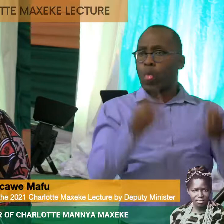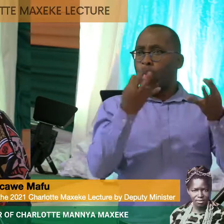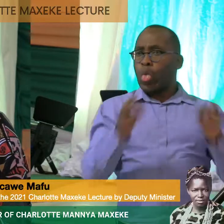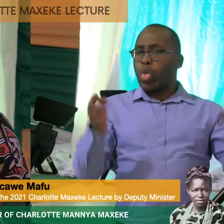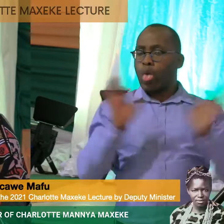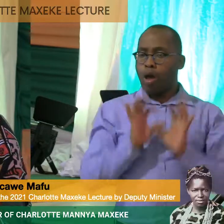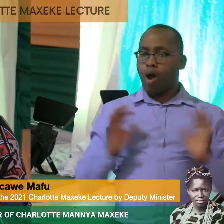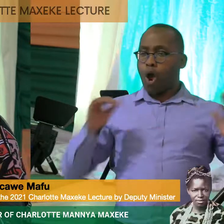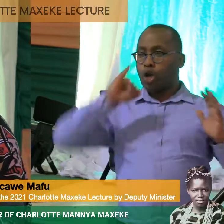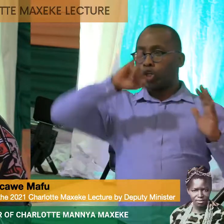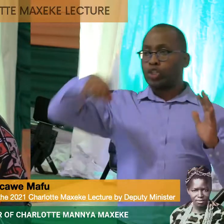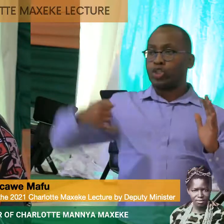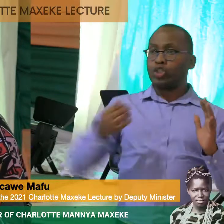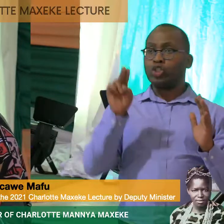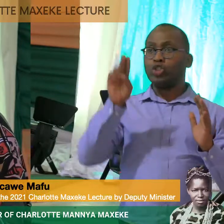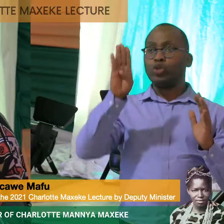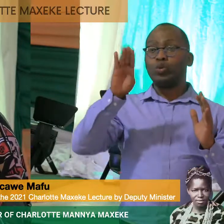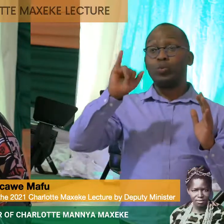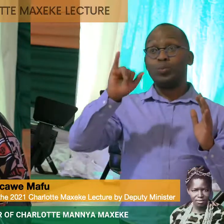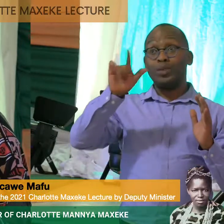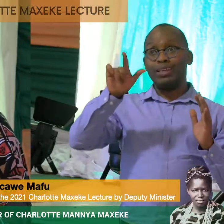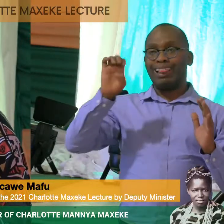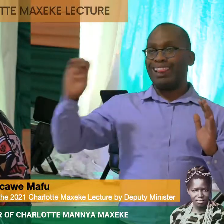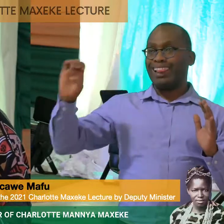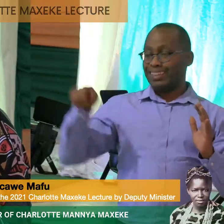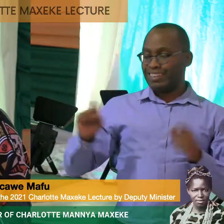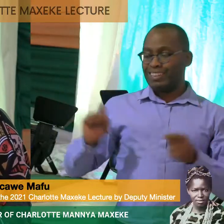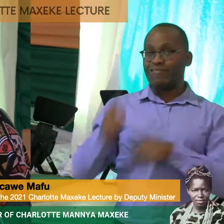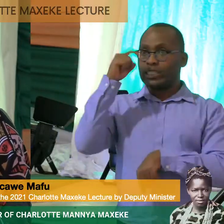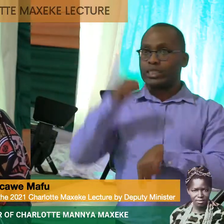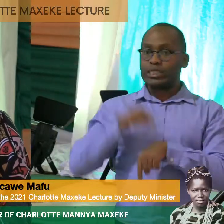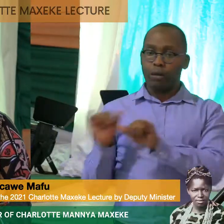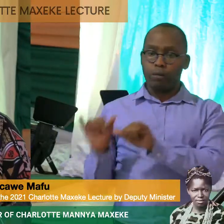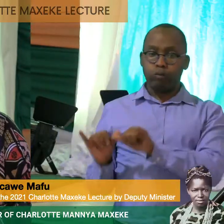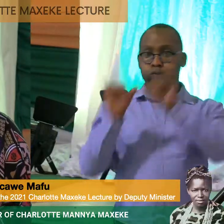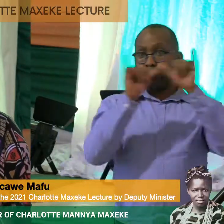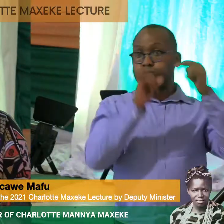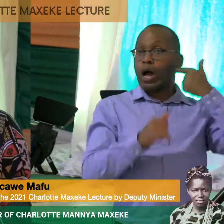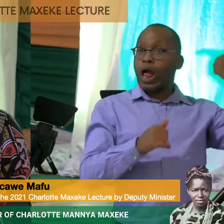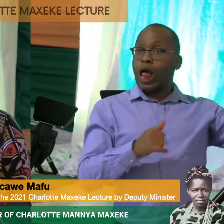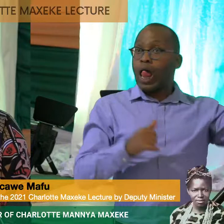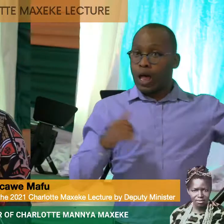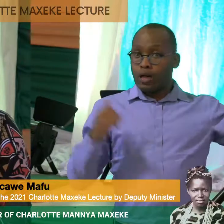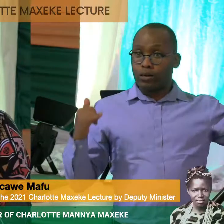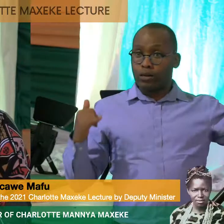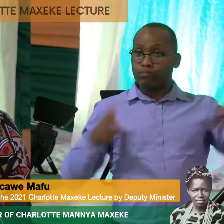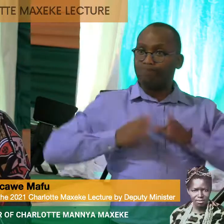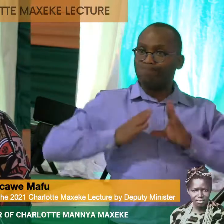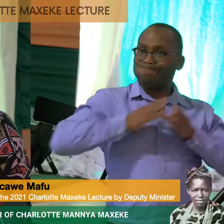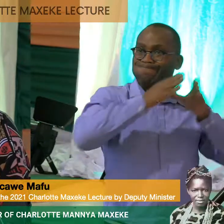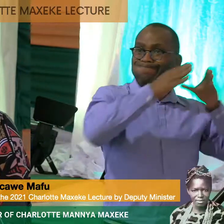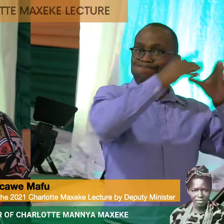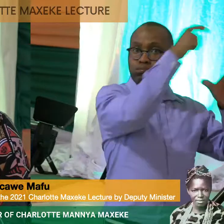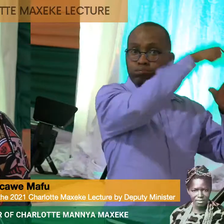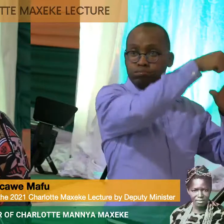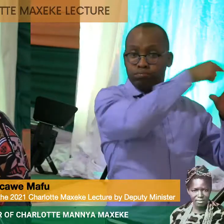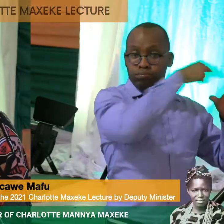eyi-soloist. Uhamba kwakhe ubheke eNgilane ke for the first time wahamba ne-choir eyayibizwa ngokuba yi-African Jubilee